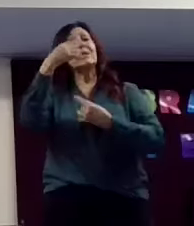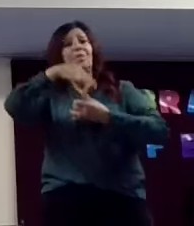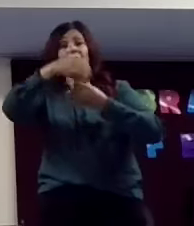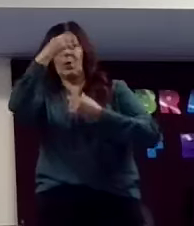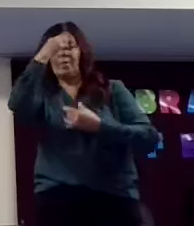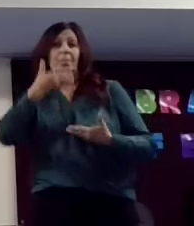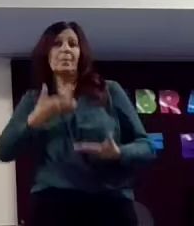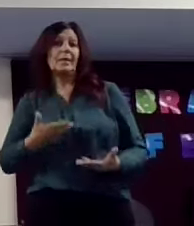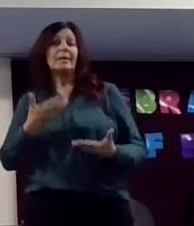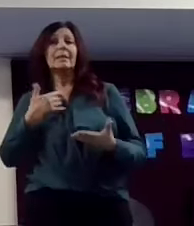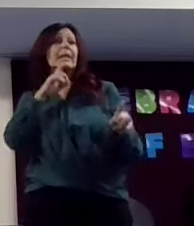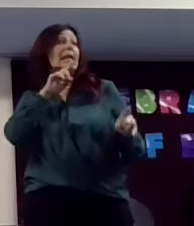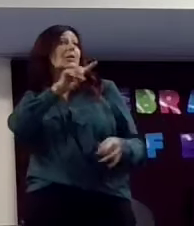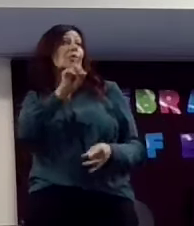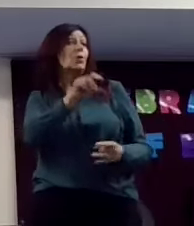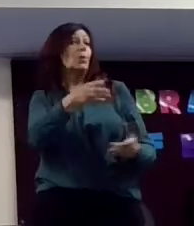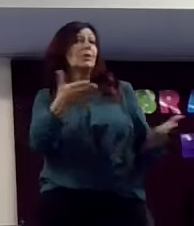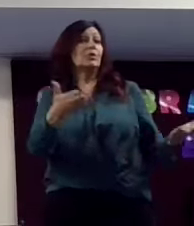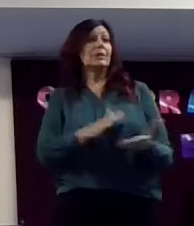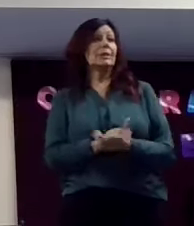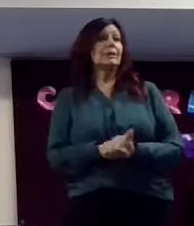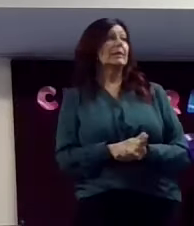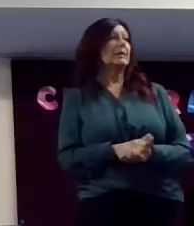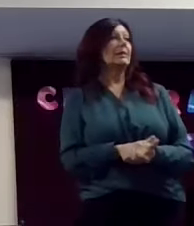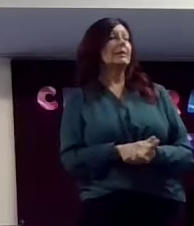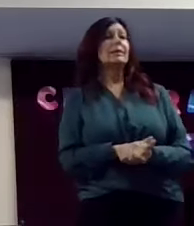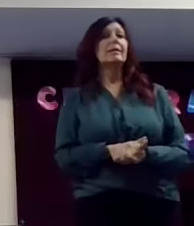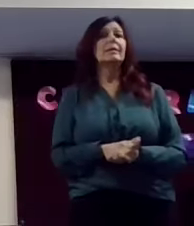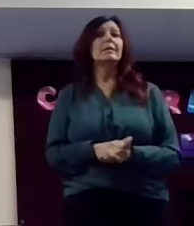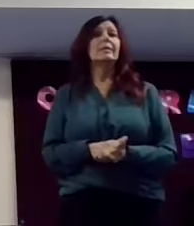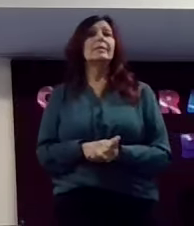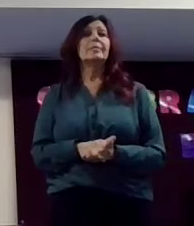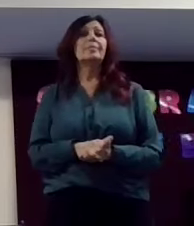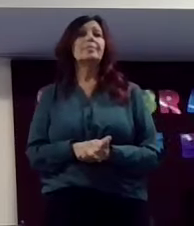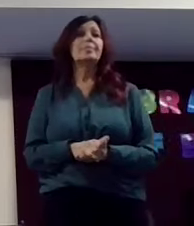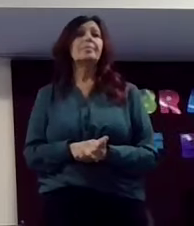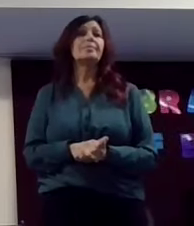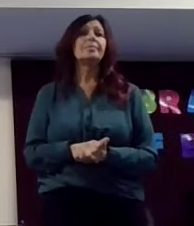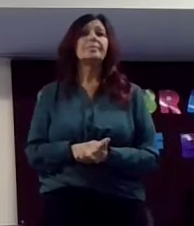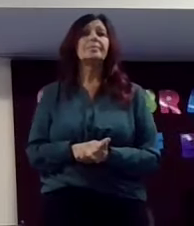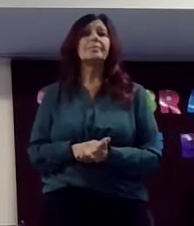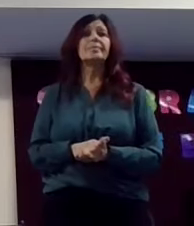me. Can I answer any questions? My